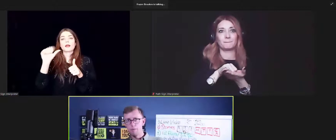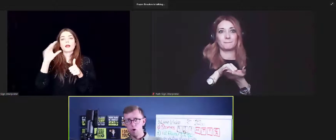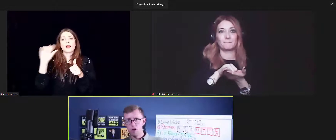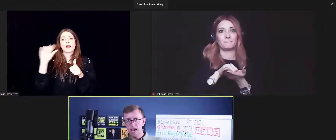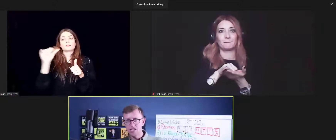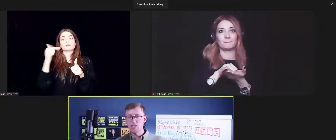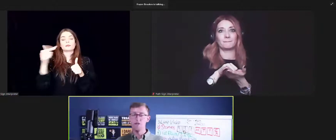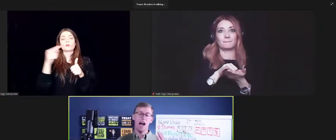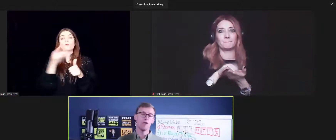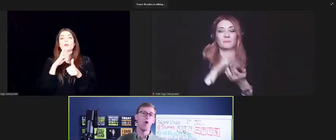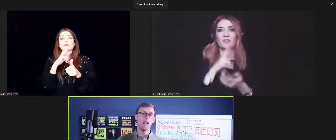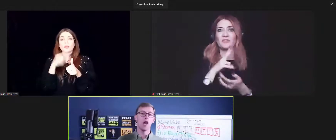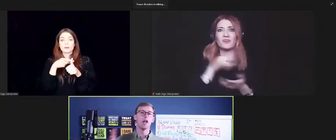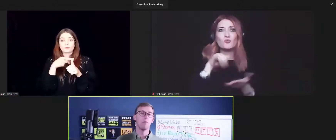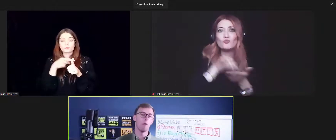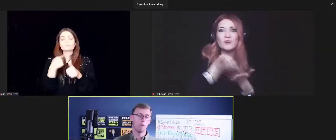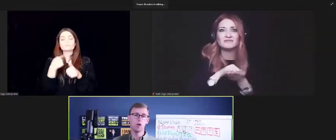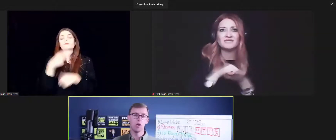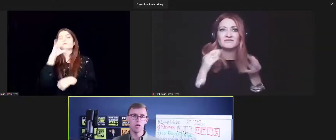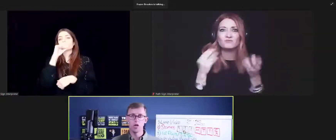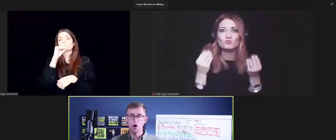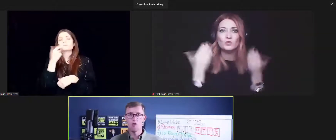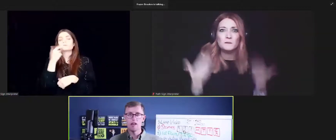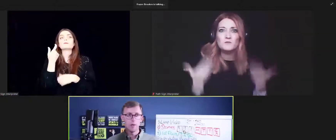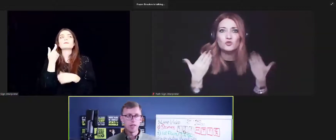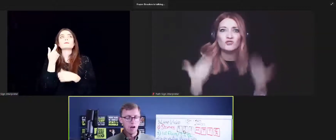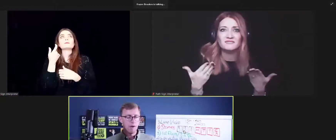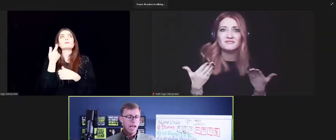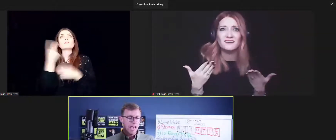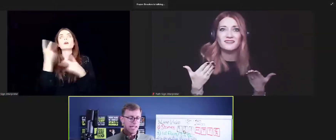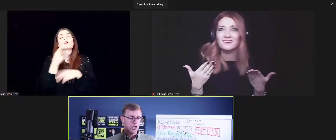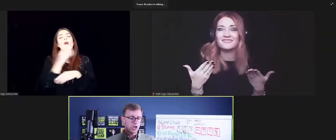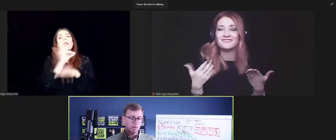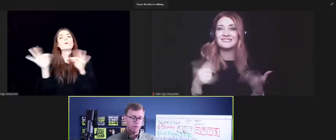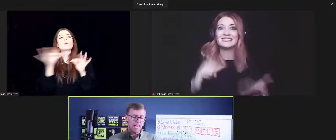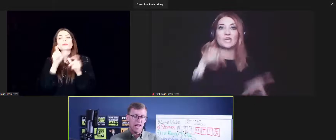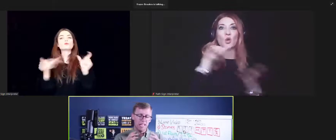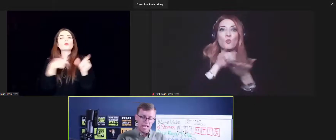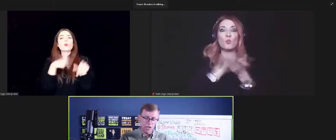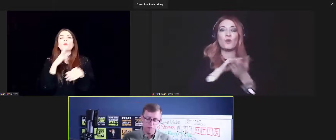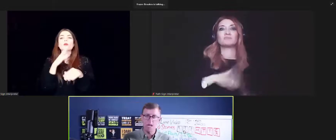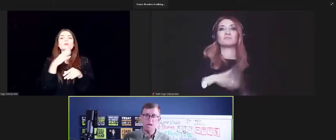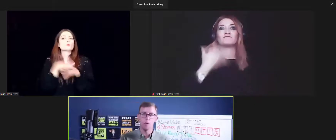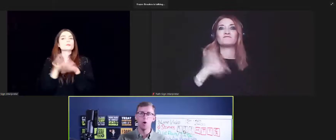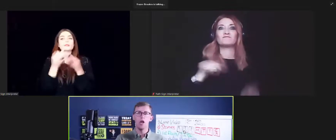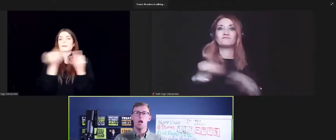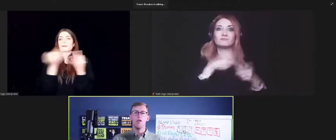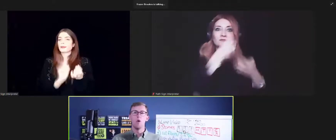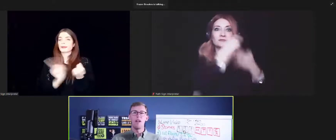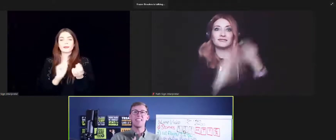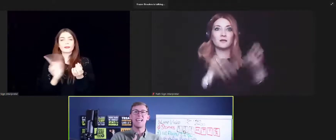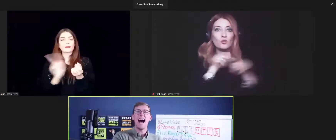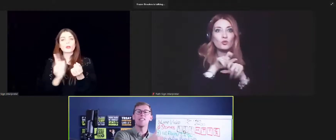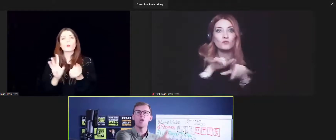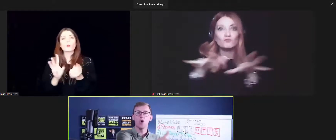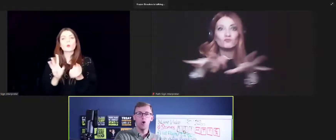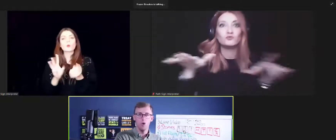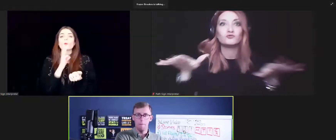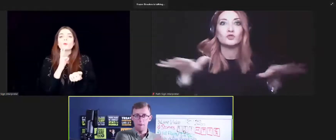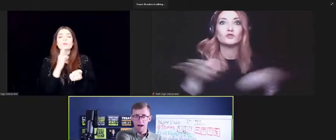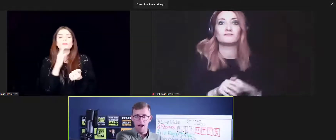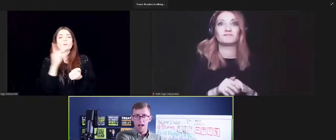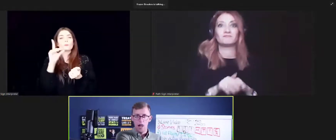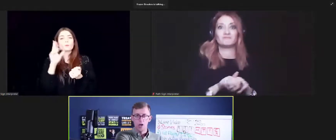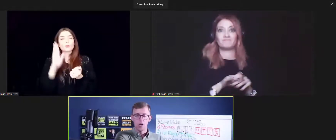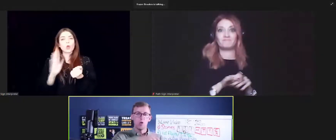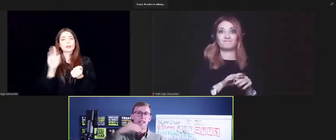WhatsApp broadcast is, if you haven't already heard of WhatsApp broadcasts or you're not already doing them, is simply a list of people that when they add your